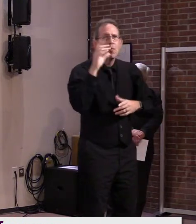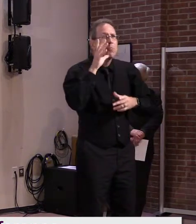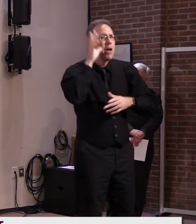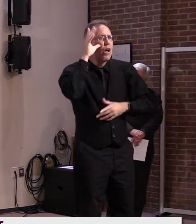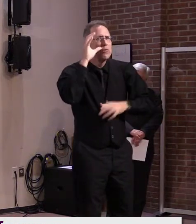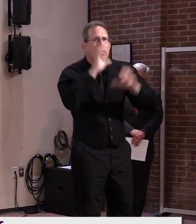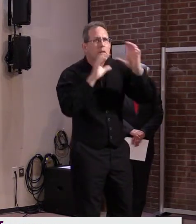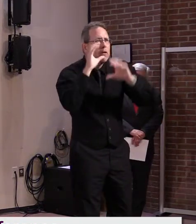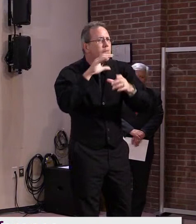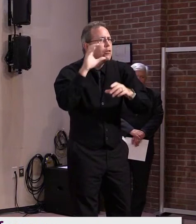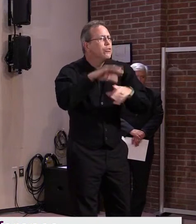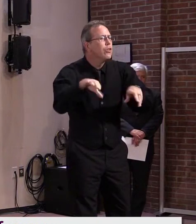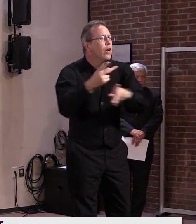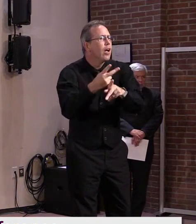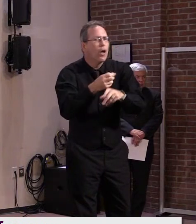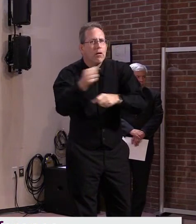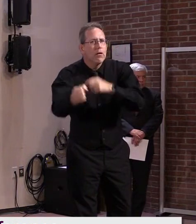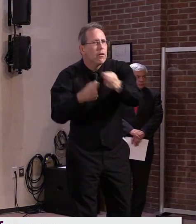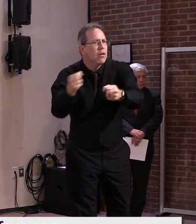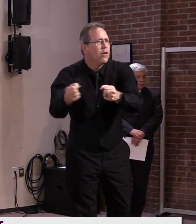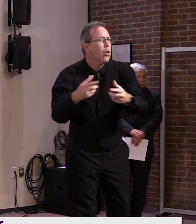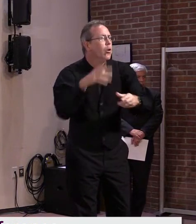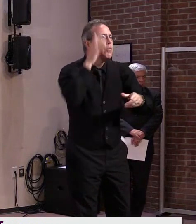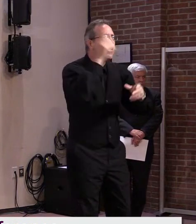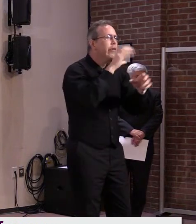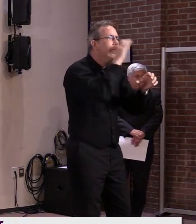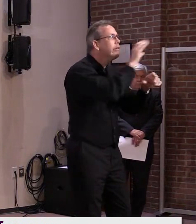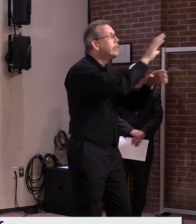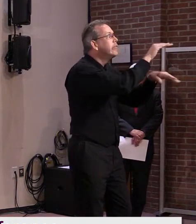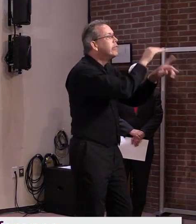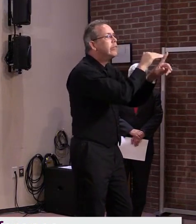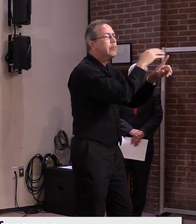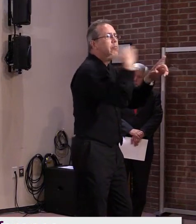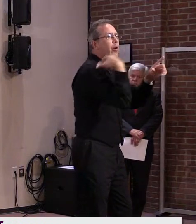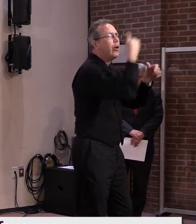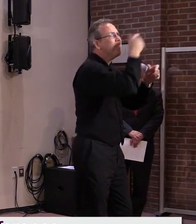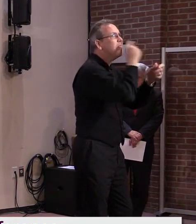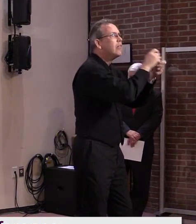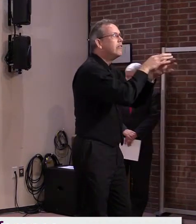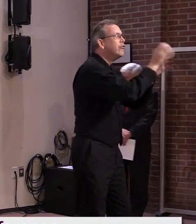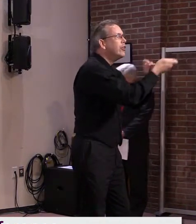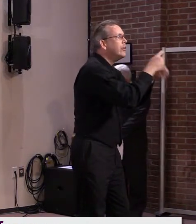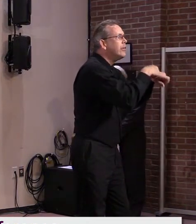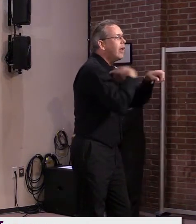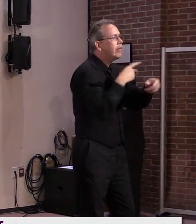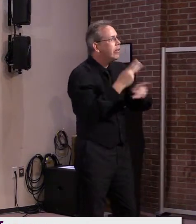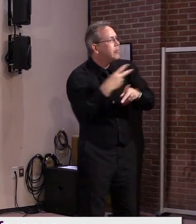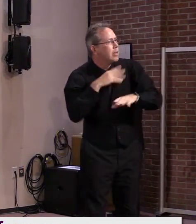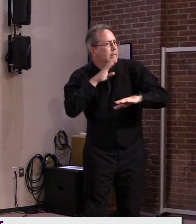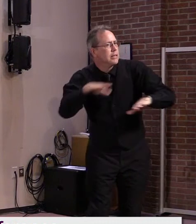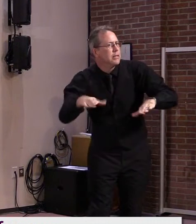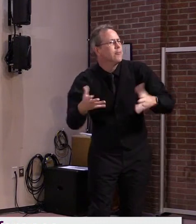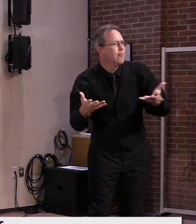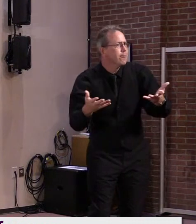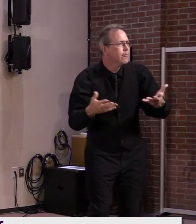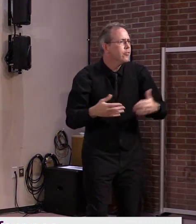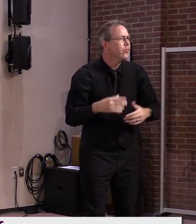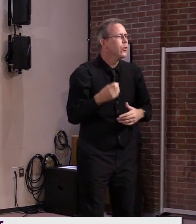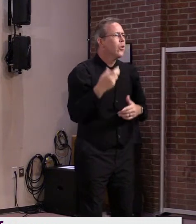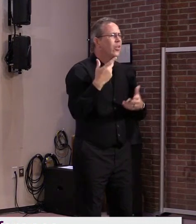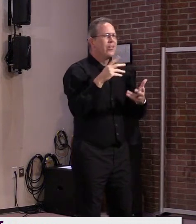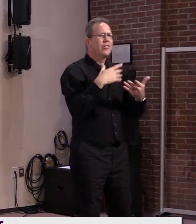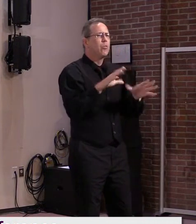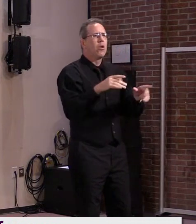fall behind in school. Looking at the science of how Delta spreads, our real-life experience with